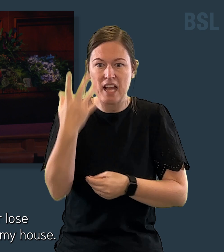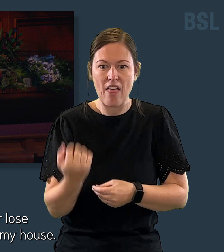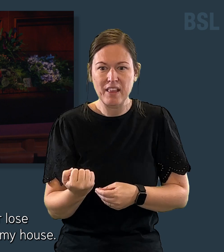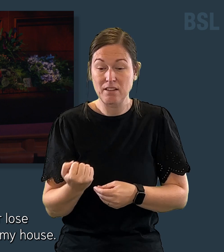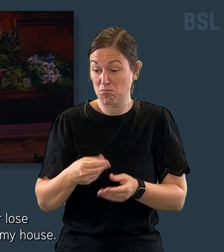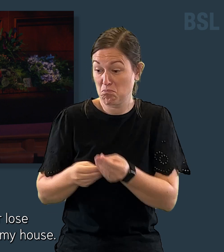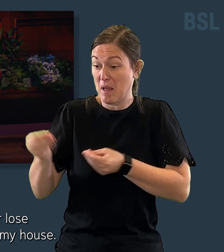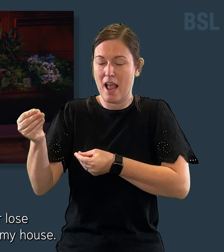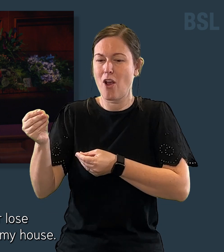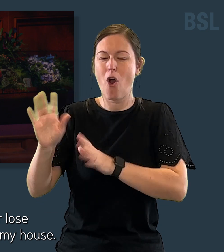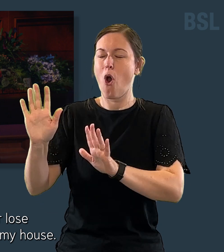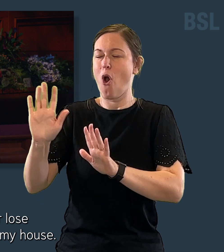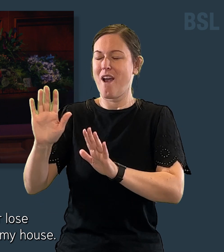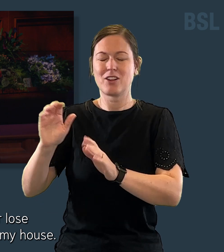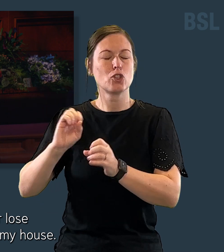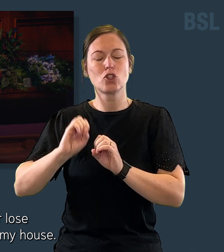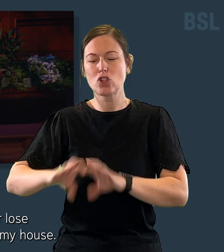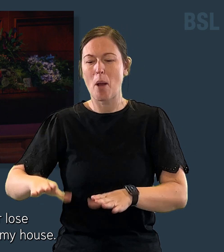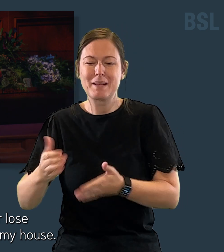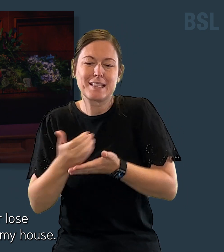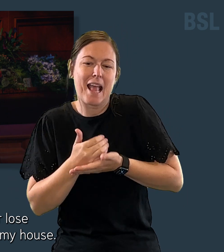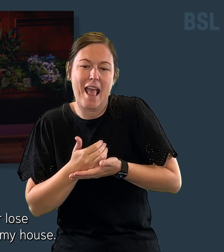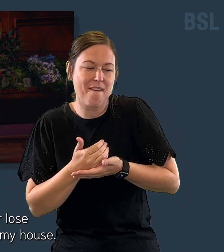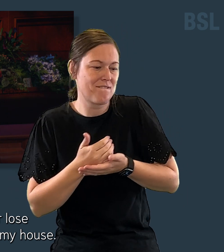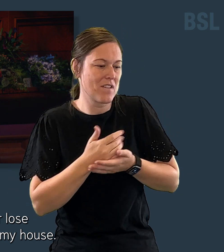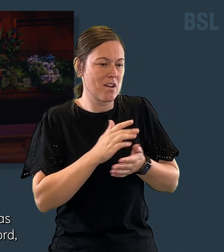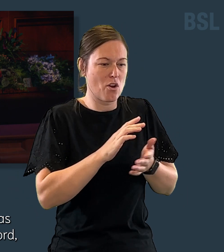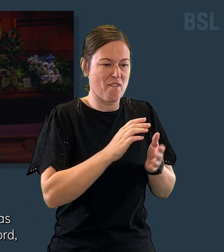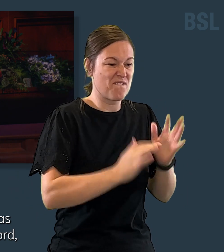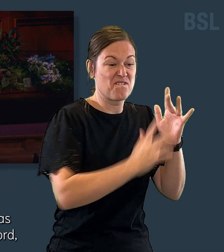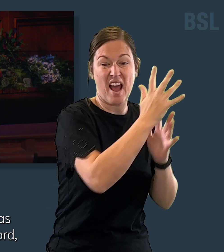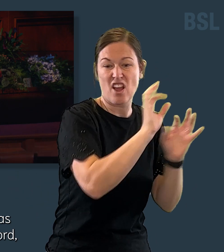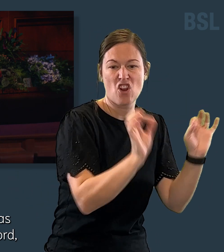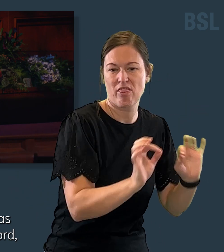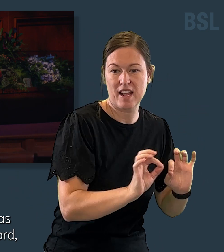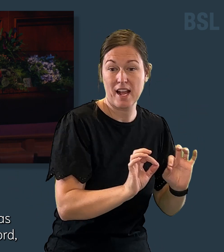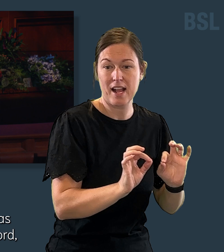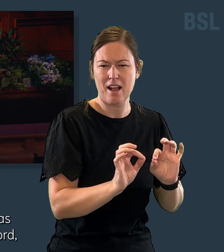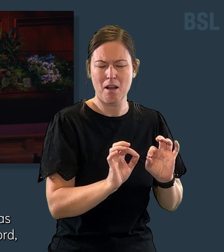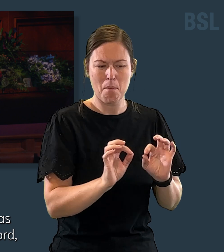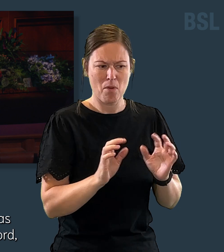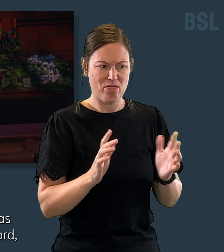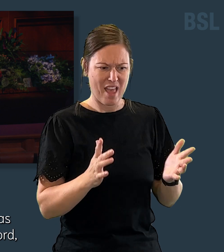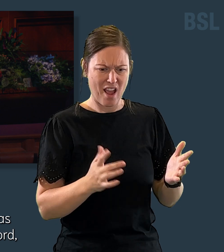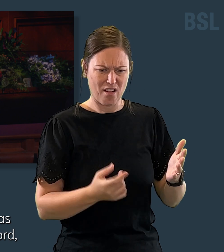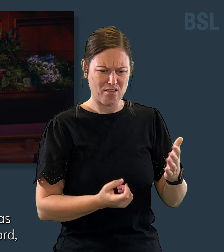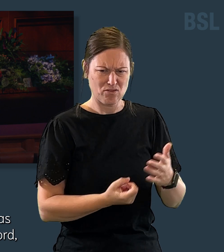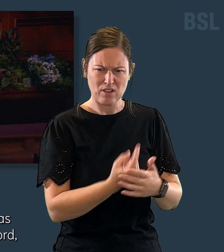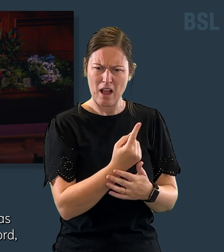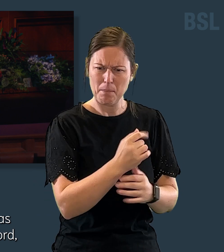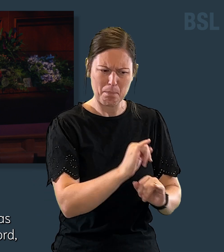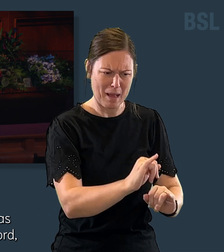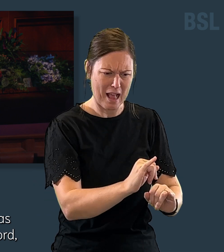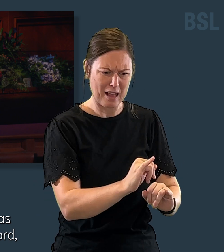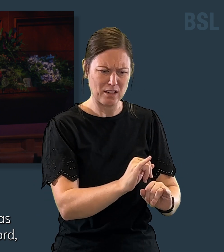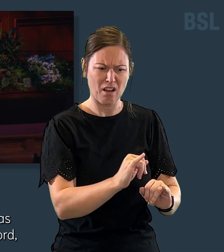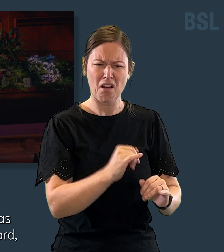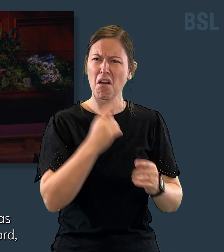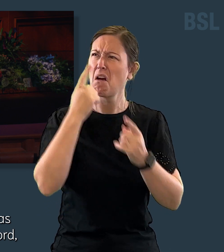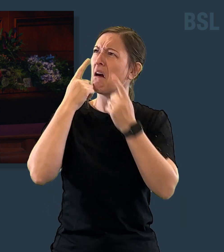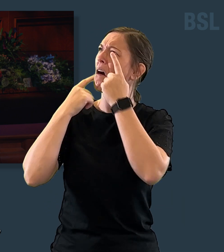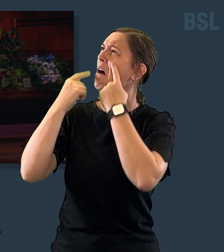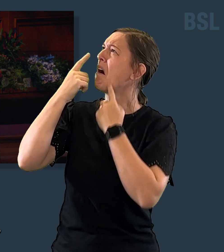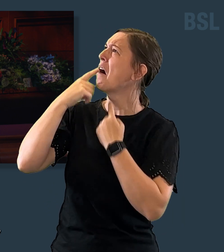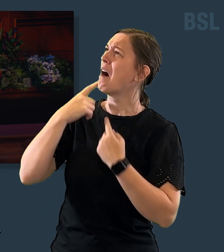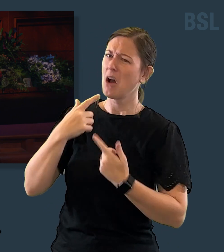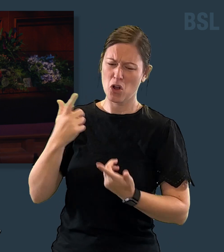will lose my job, or the fire will not burn my house. But then, when things don't go as we expected, we cry unto the Lord,